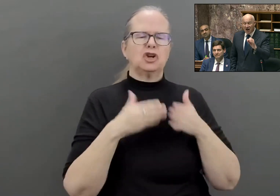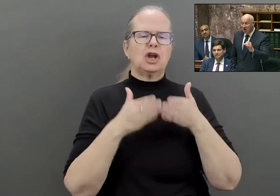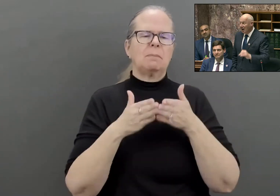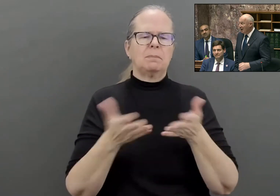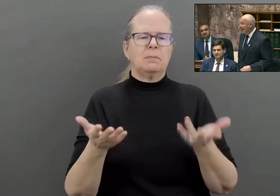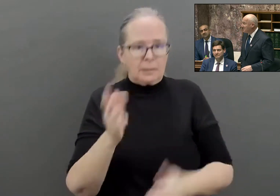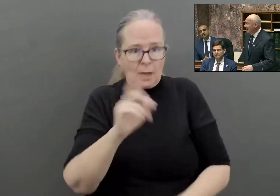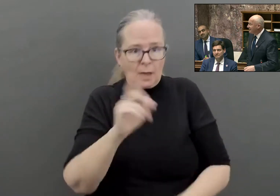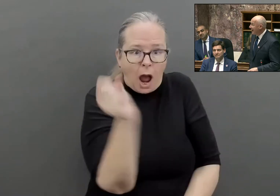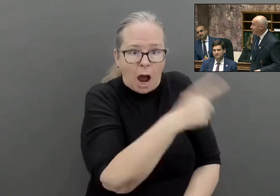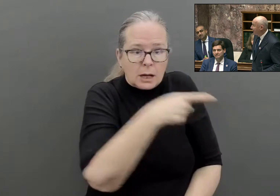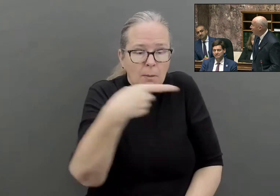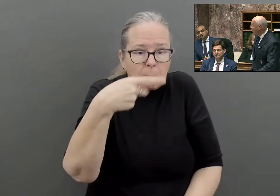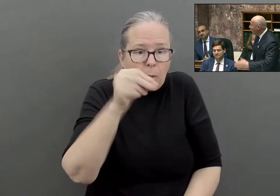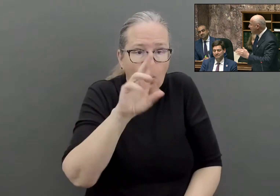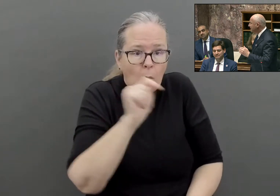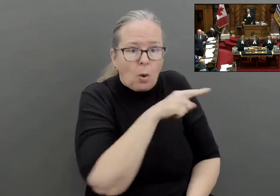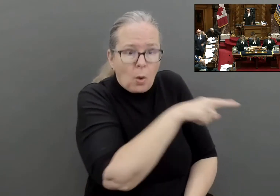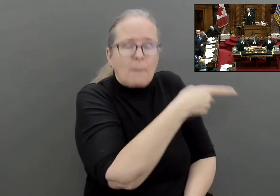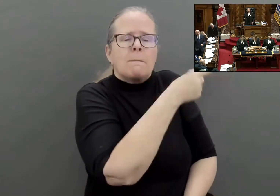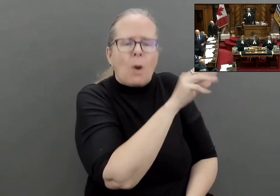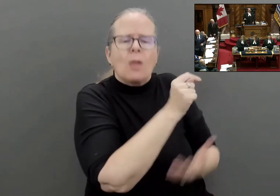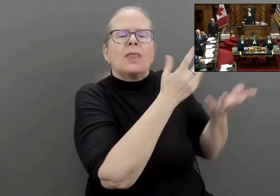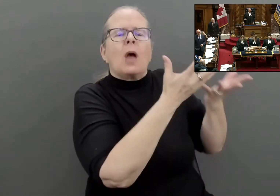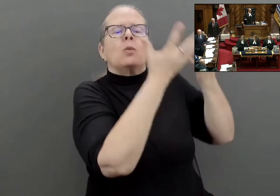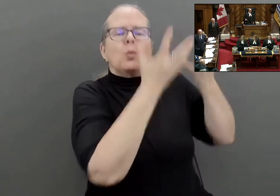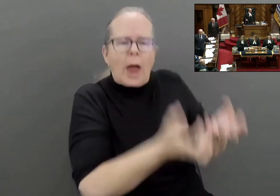A tunnel allows that to happen. Once again,